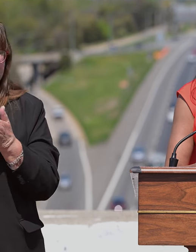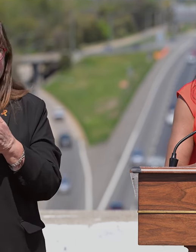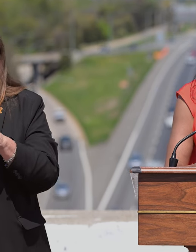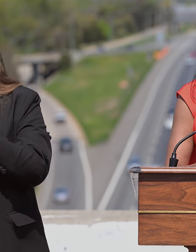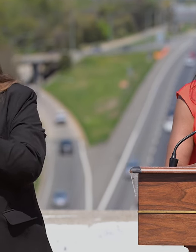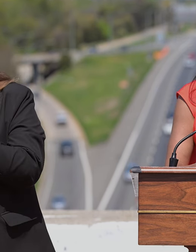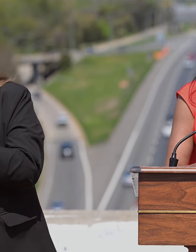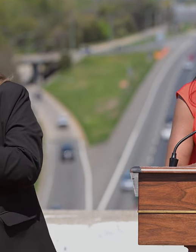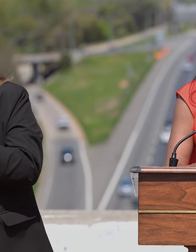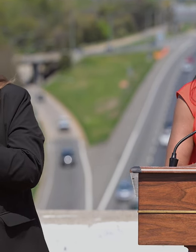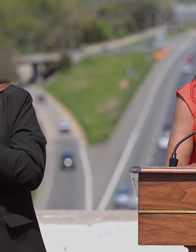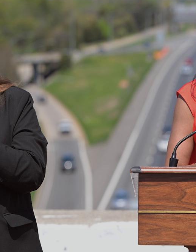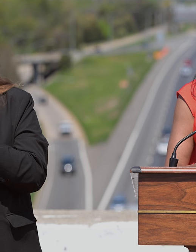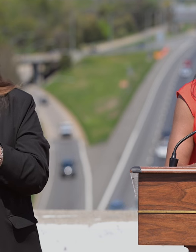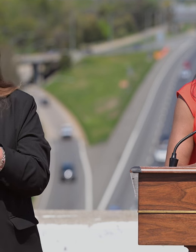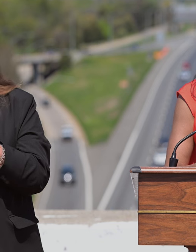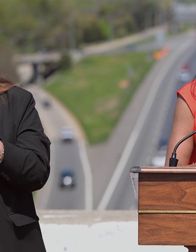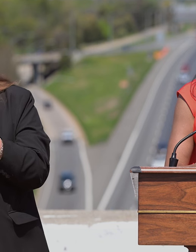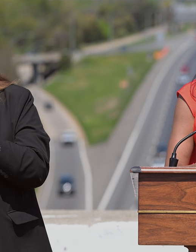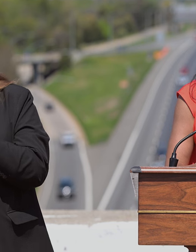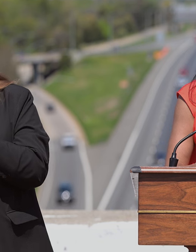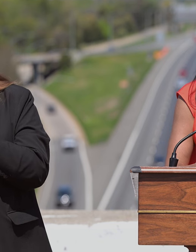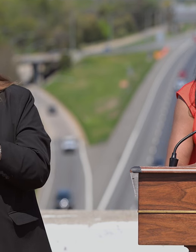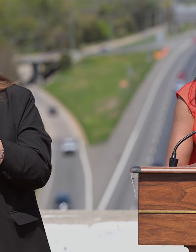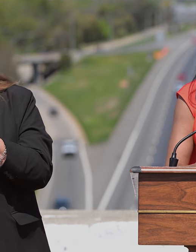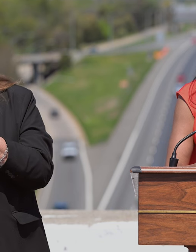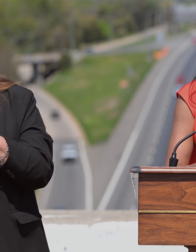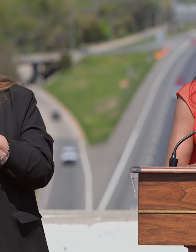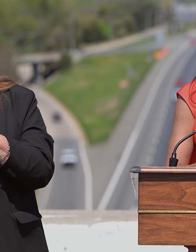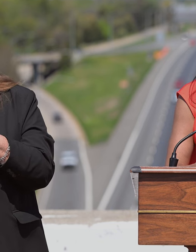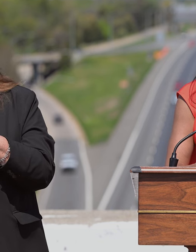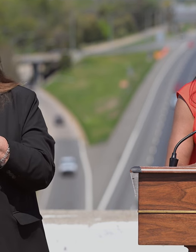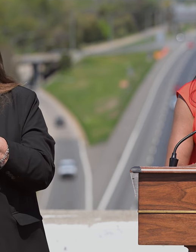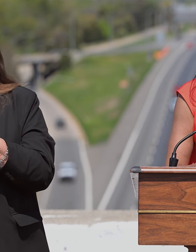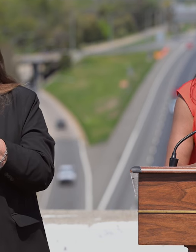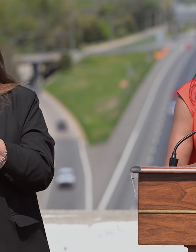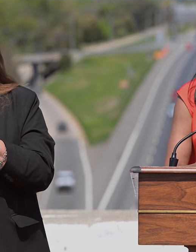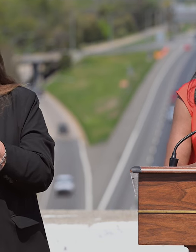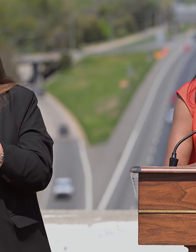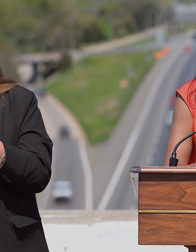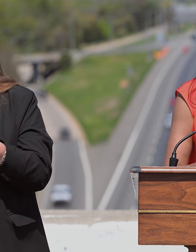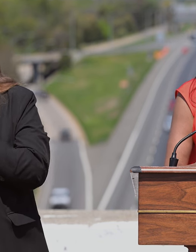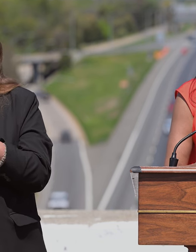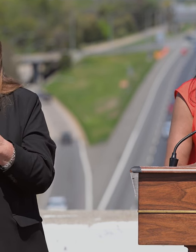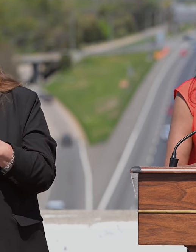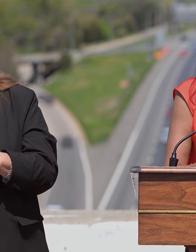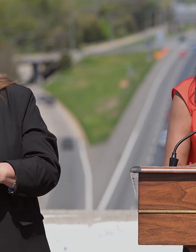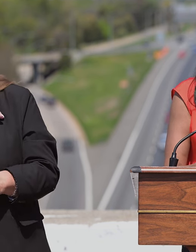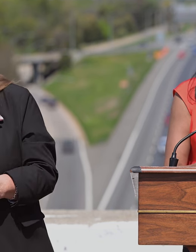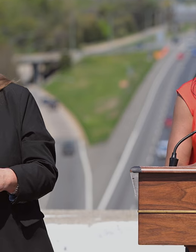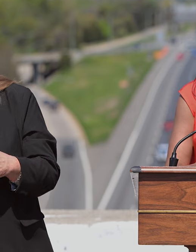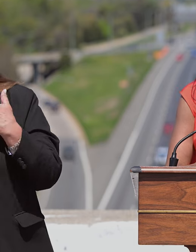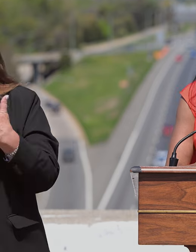Pines, Administrator Neiser, and Deputy Administrator Seuss, who is not here today. Law enforcement